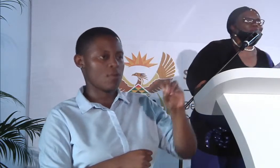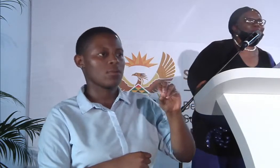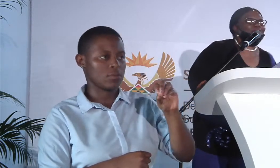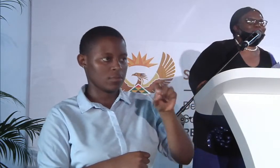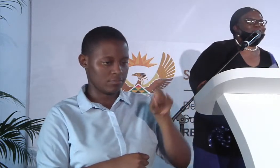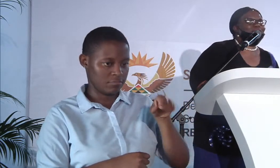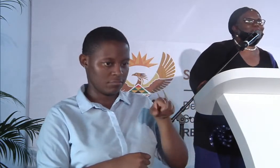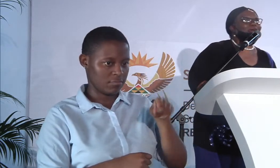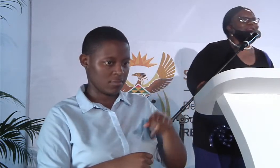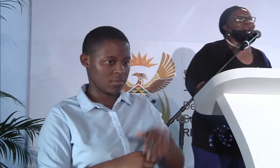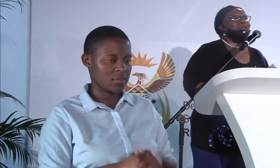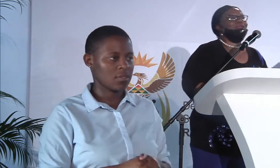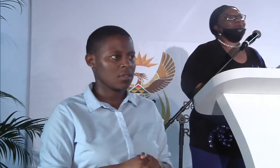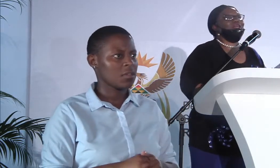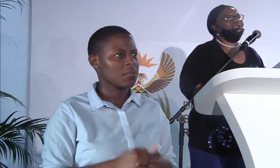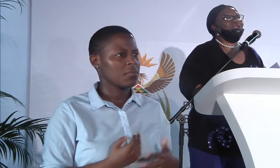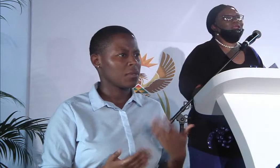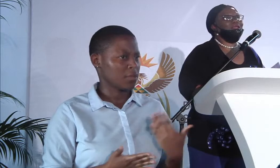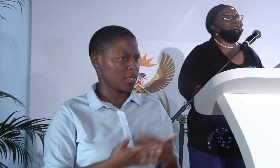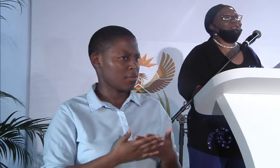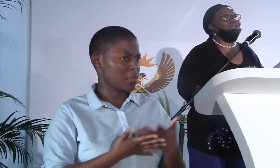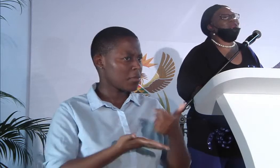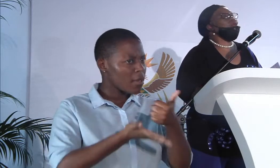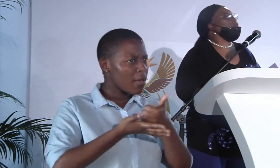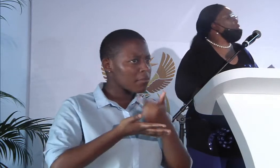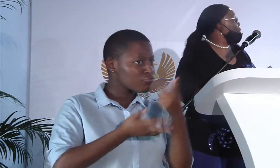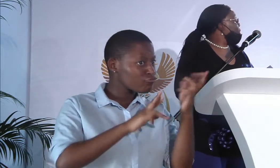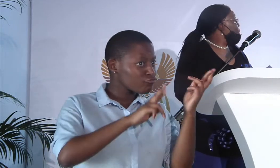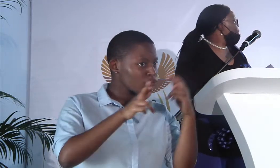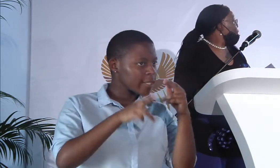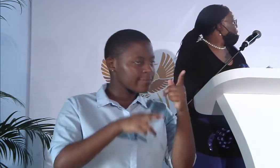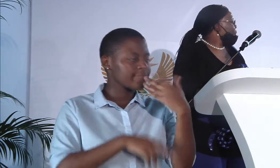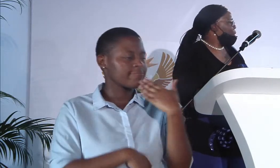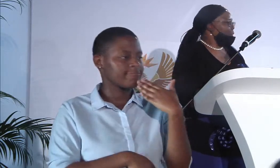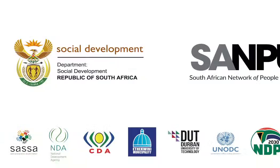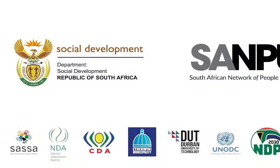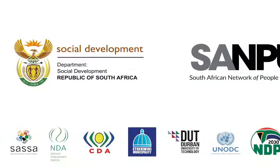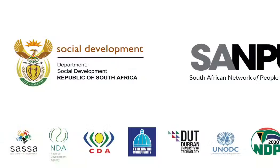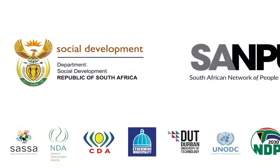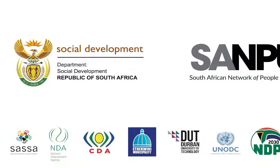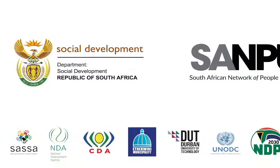Can you assist us there? You ready? Thank you.